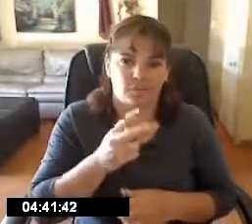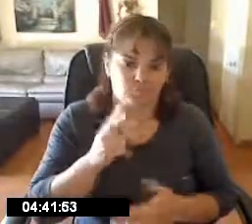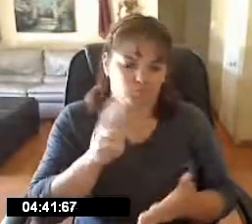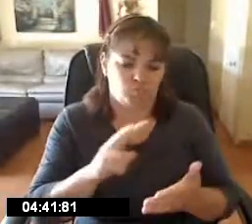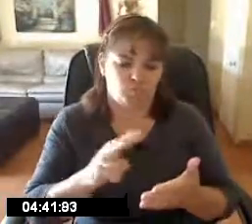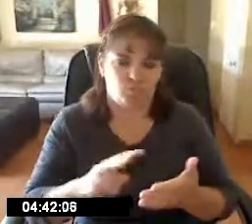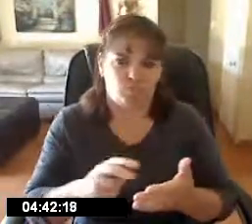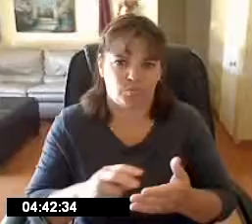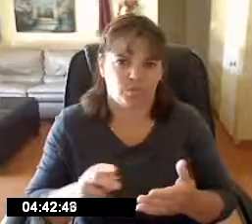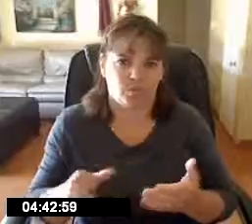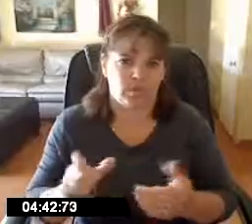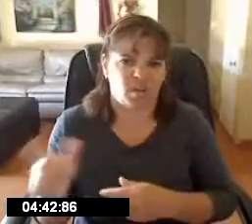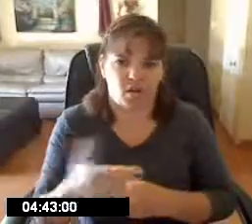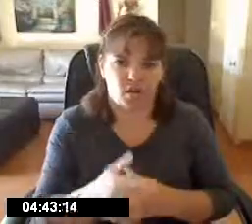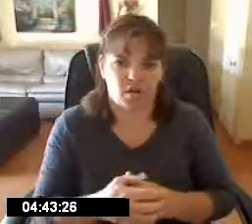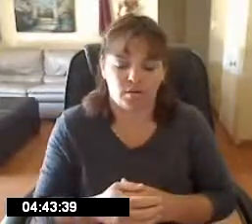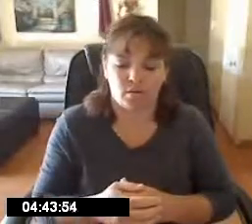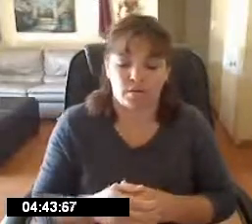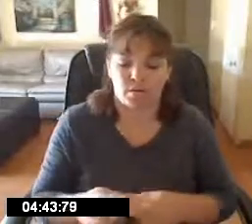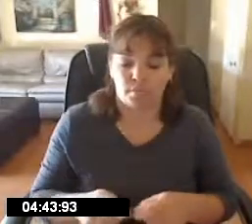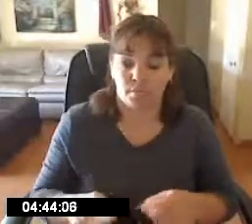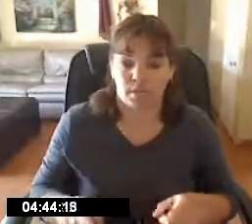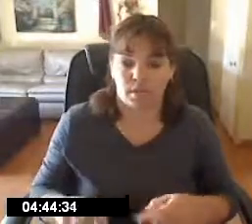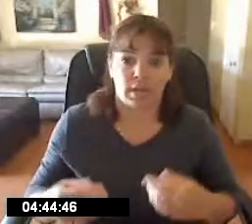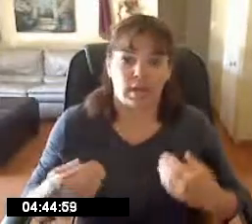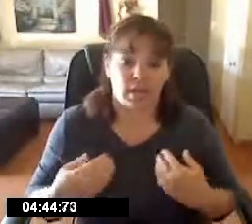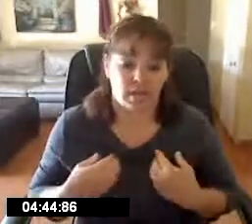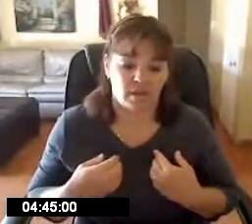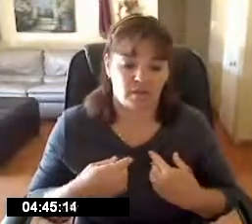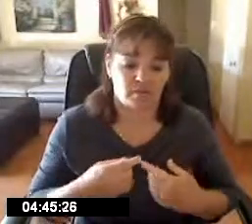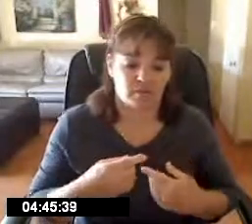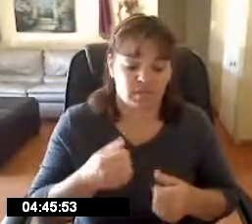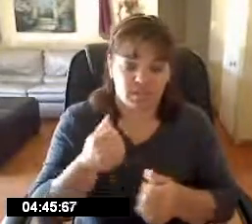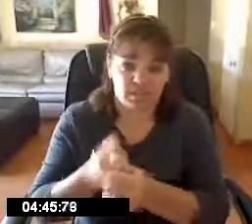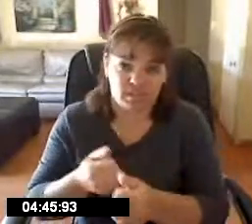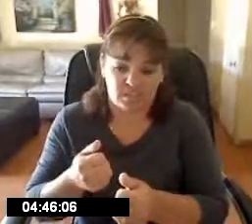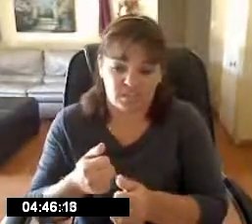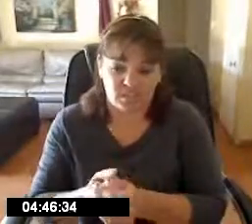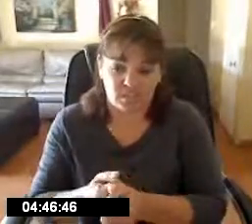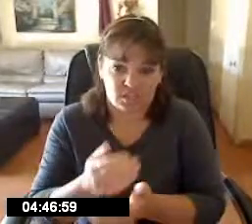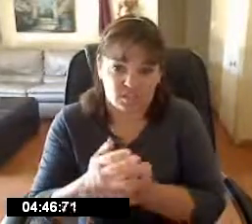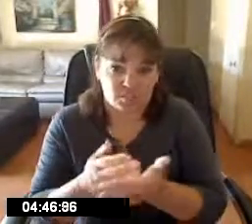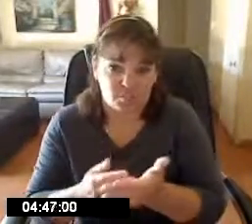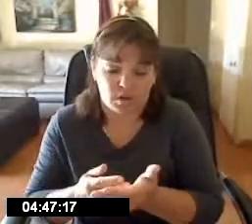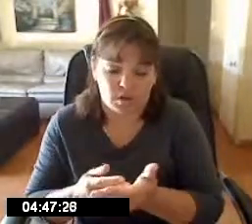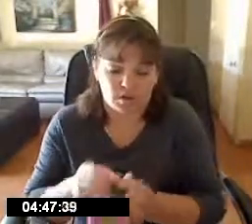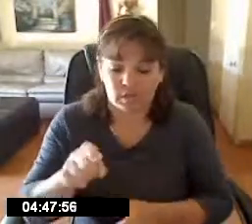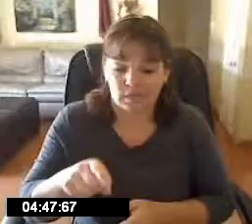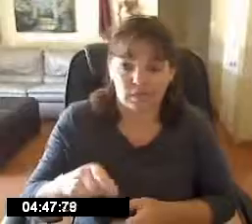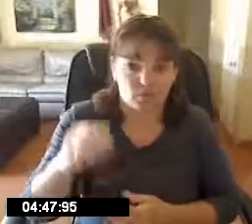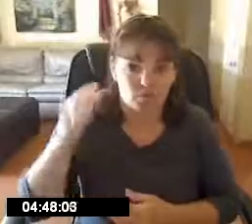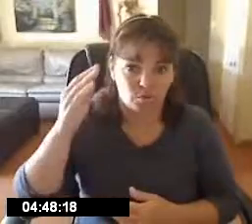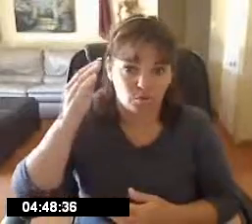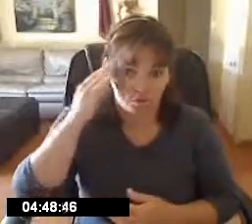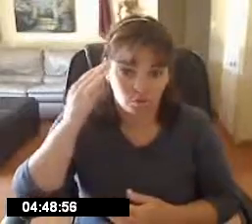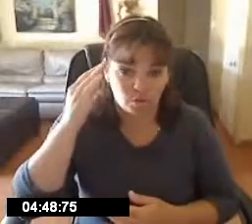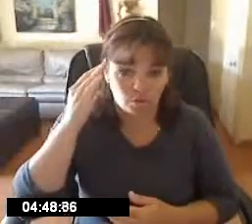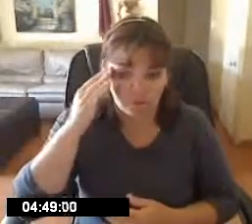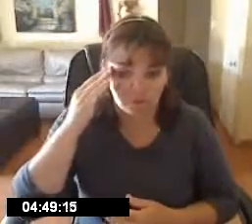you have for each task is knowledge statements you need to know under the task and